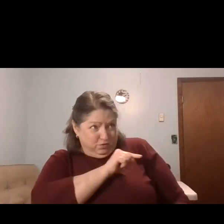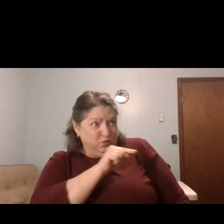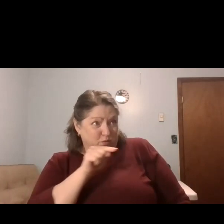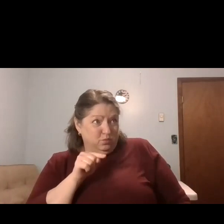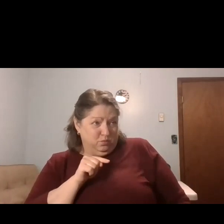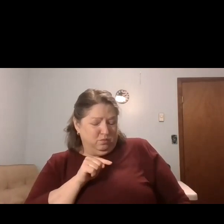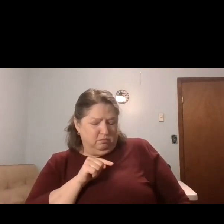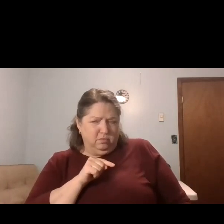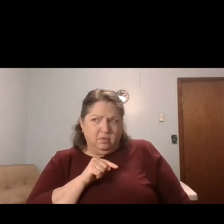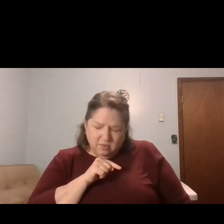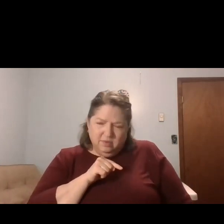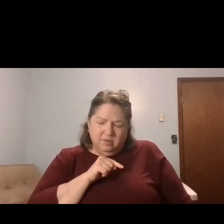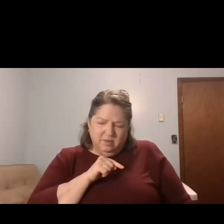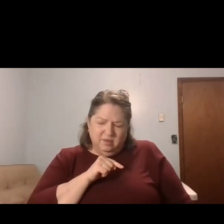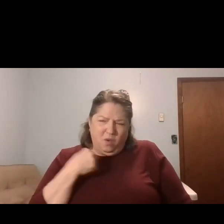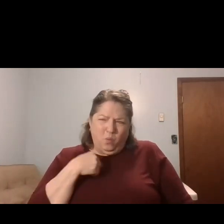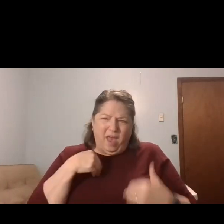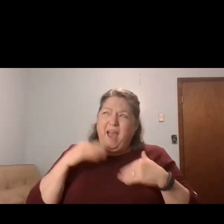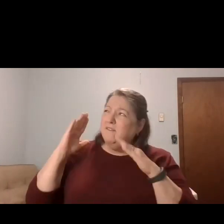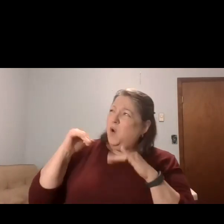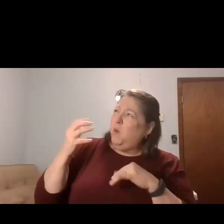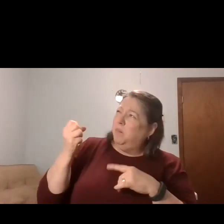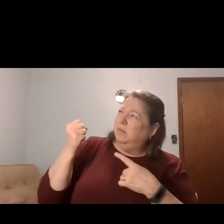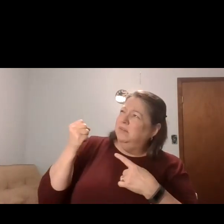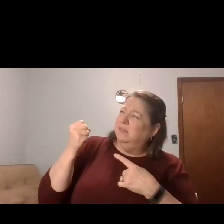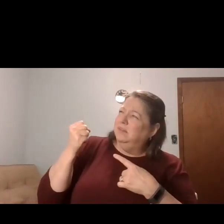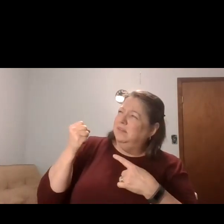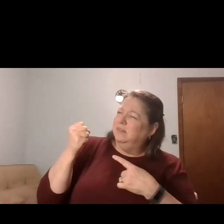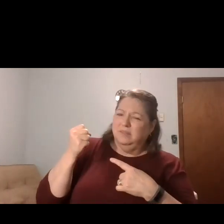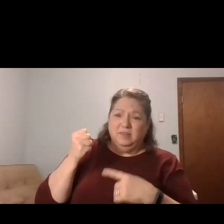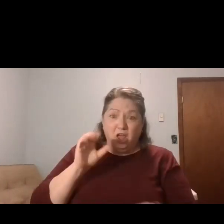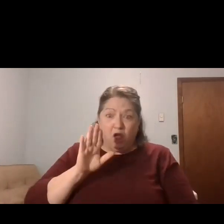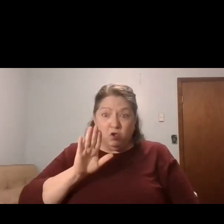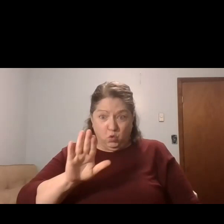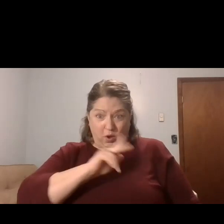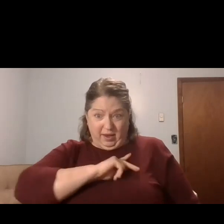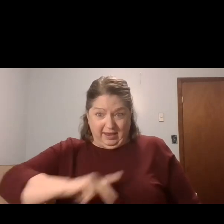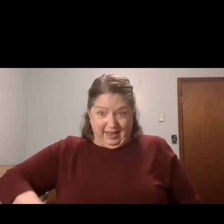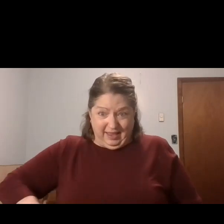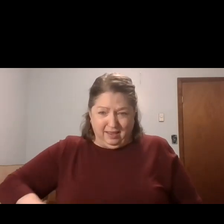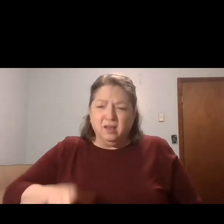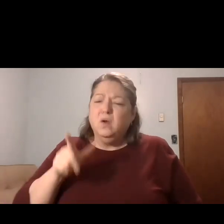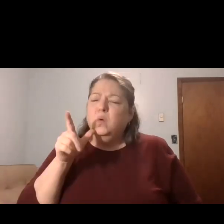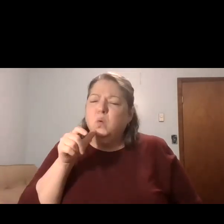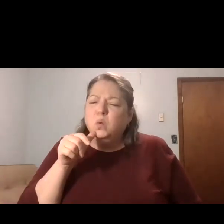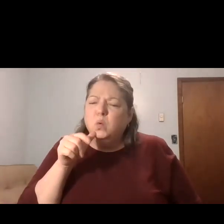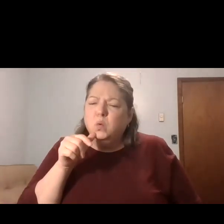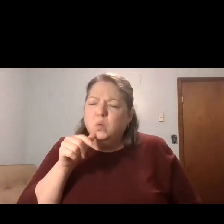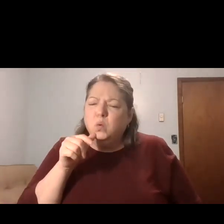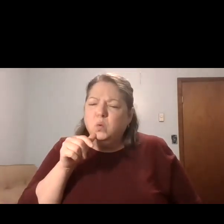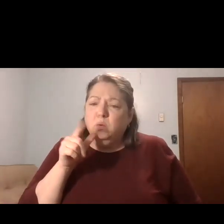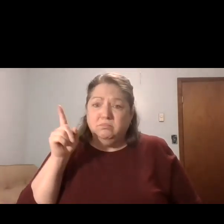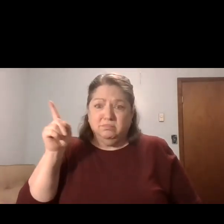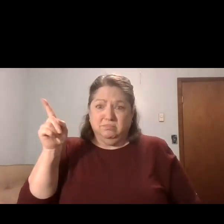him. So let me ask you a question. Who's your king? You see, this one wasn't born like a